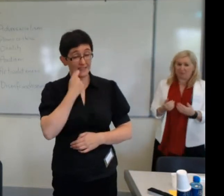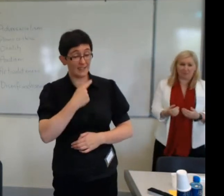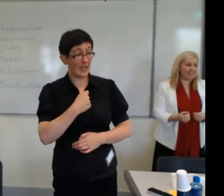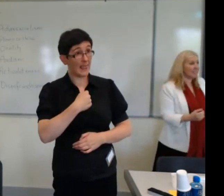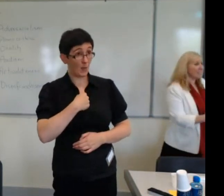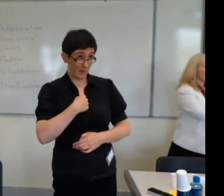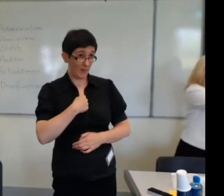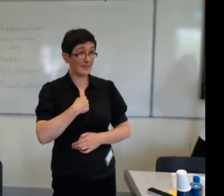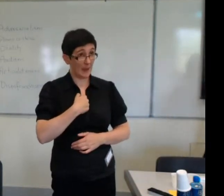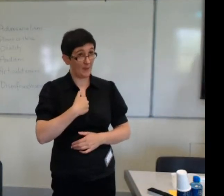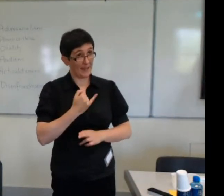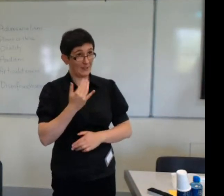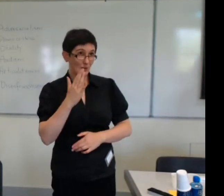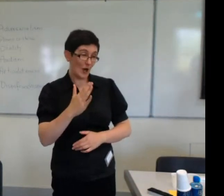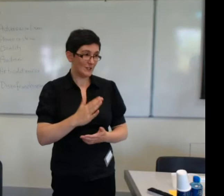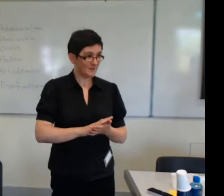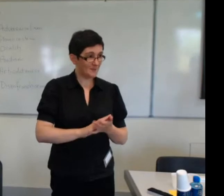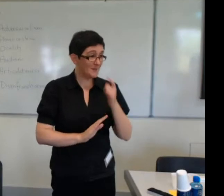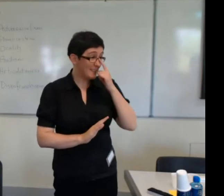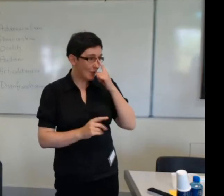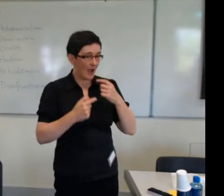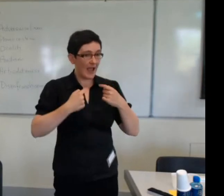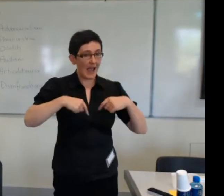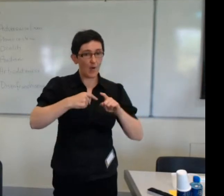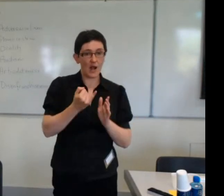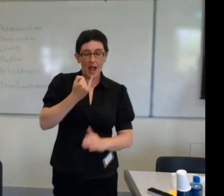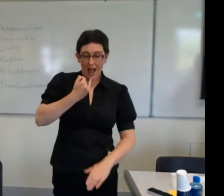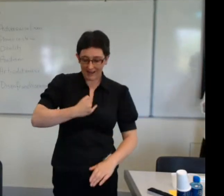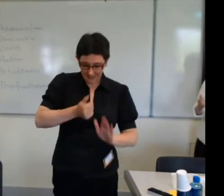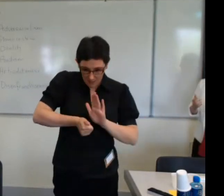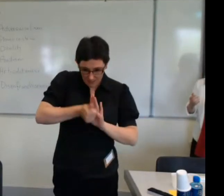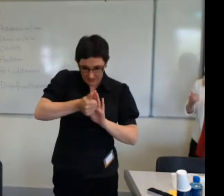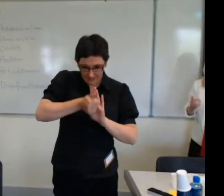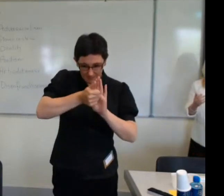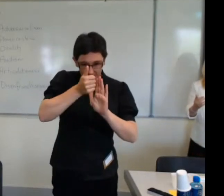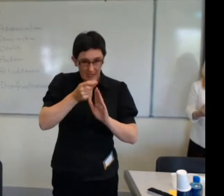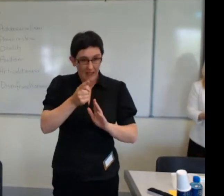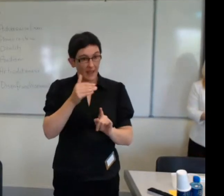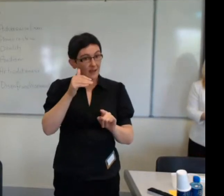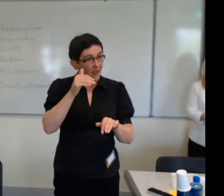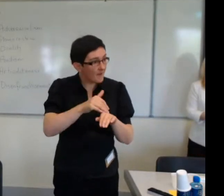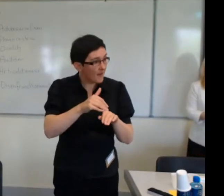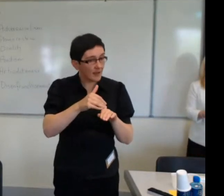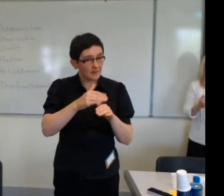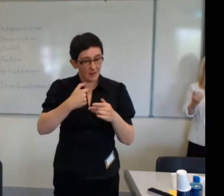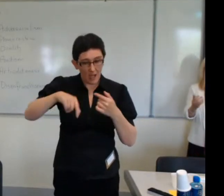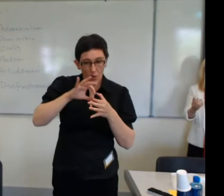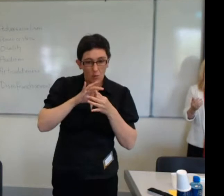me. So we construct identities, and that has impact. It has impact in terms of the relationships that we